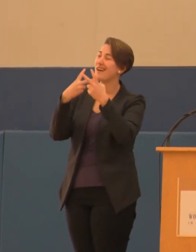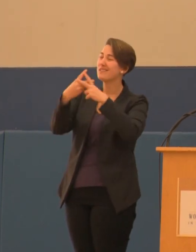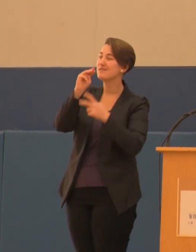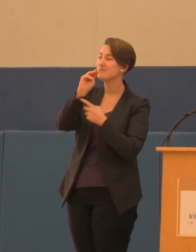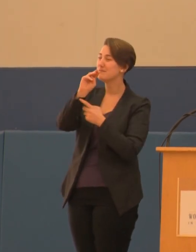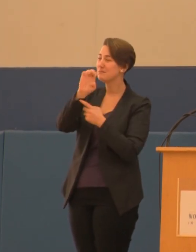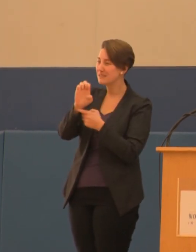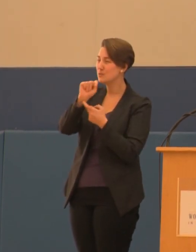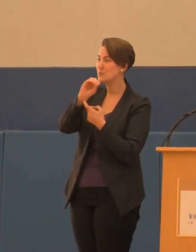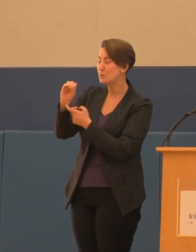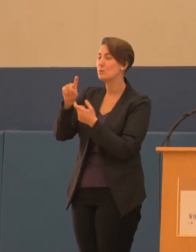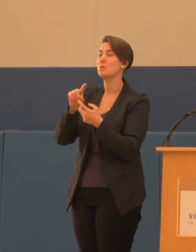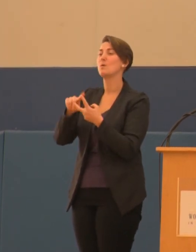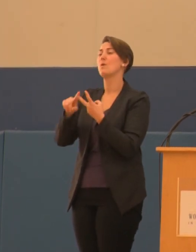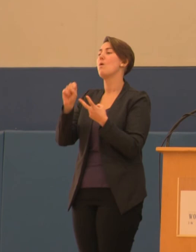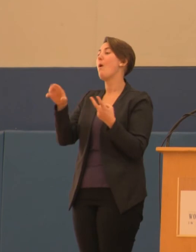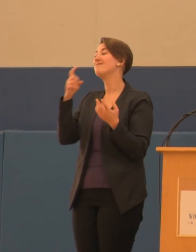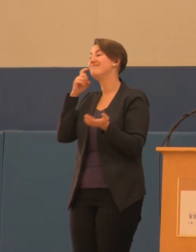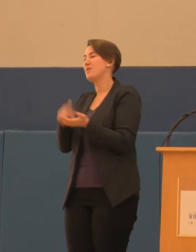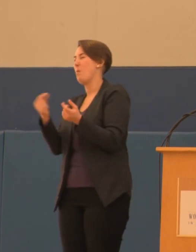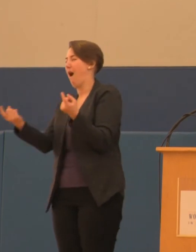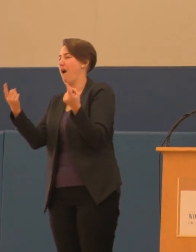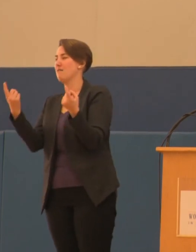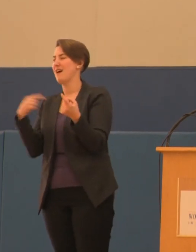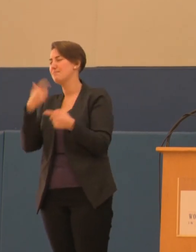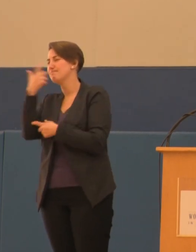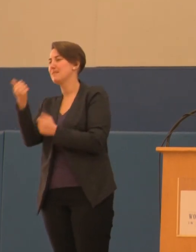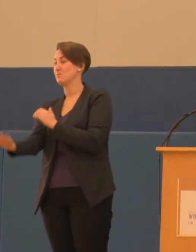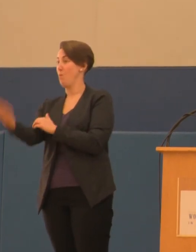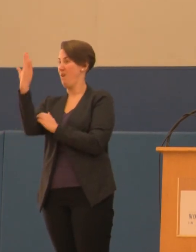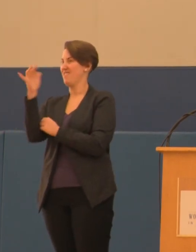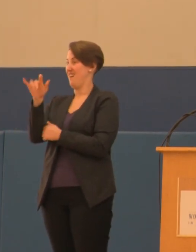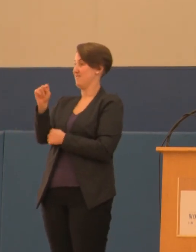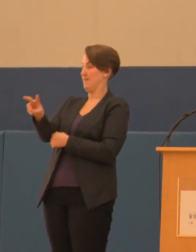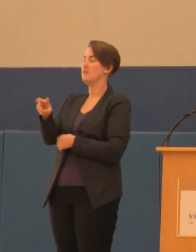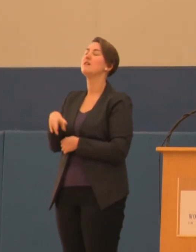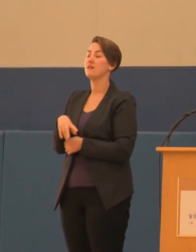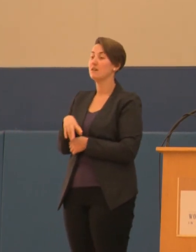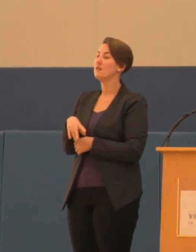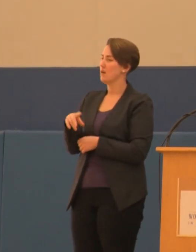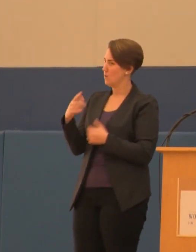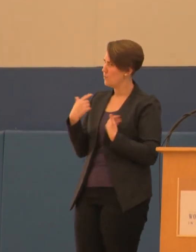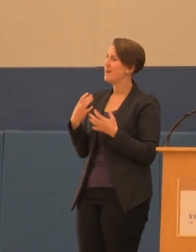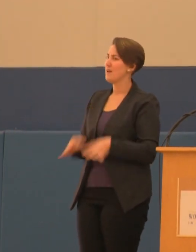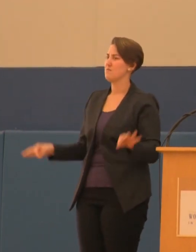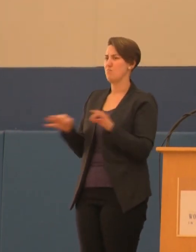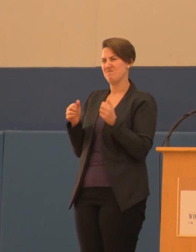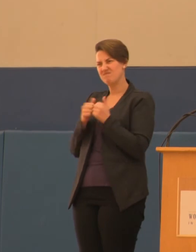movement or whether it is what we saw on TV this morning, it is that we need to speak